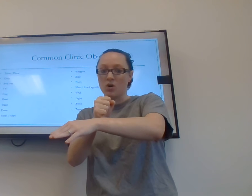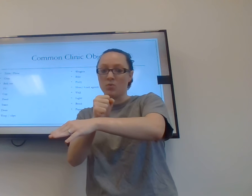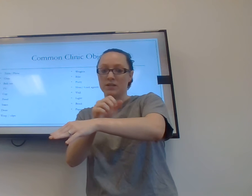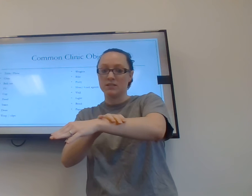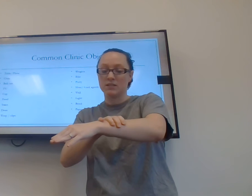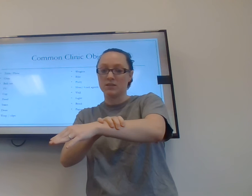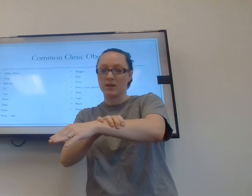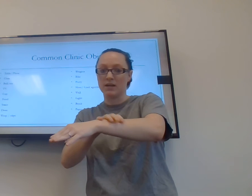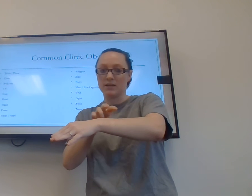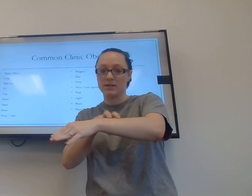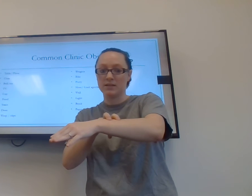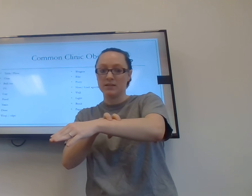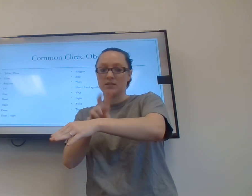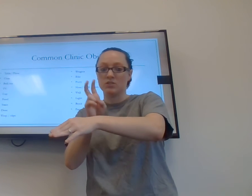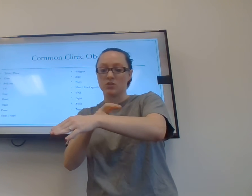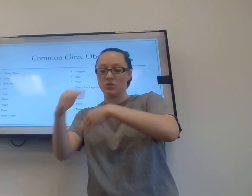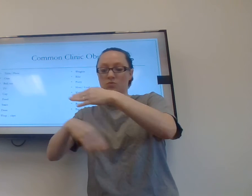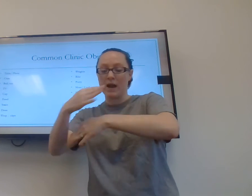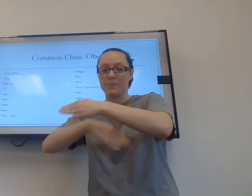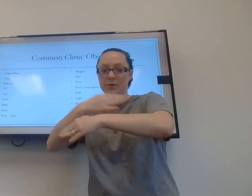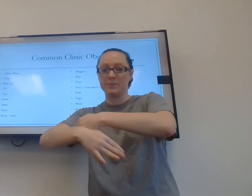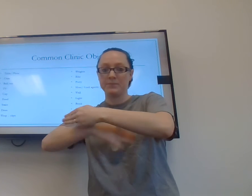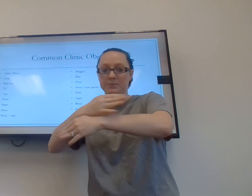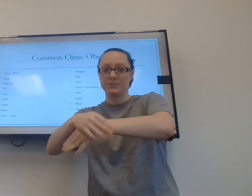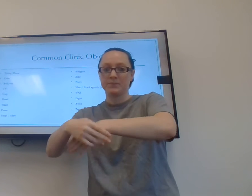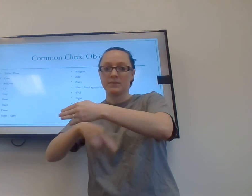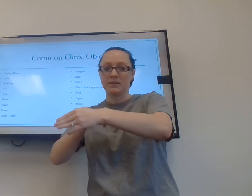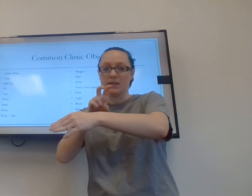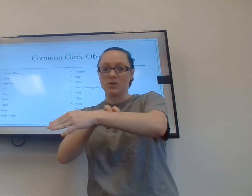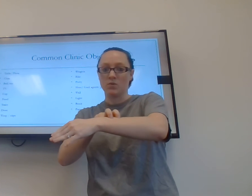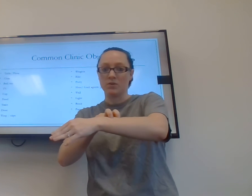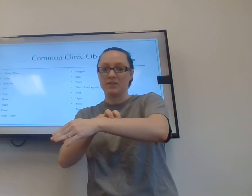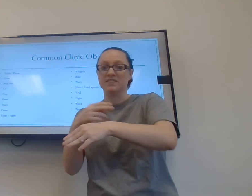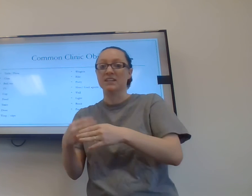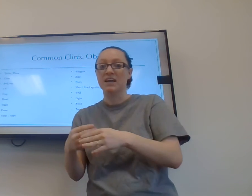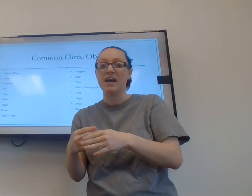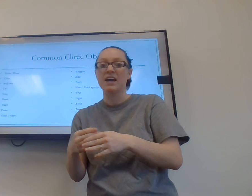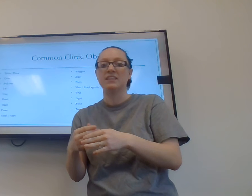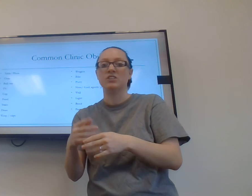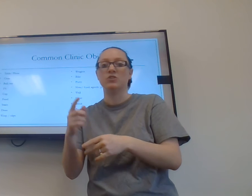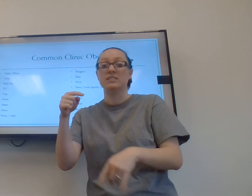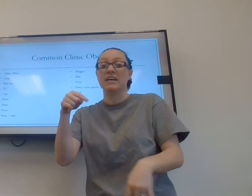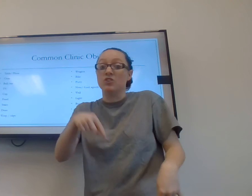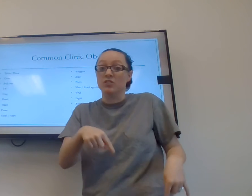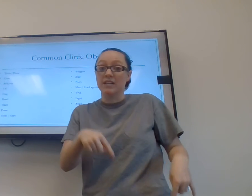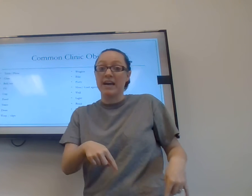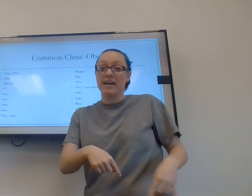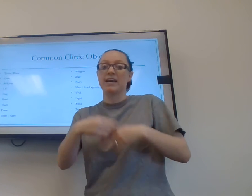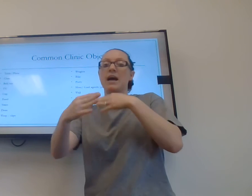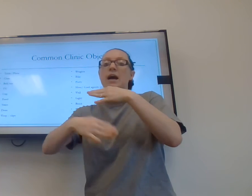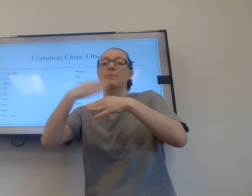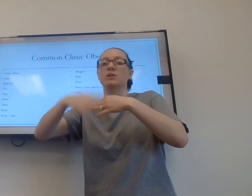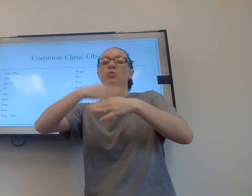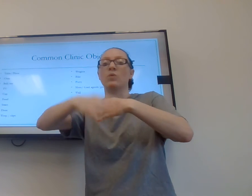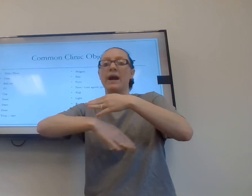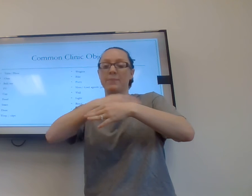it. Okay? So you'd wrap them and hold. If it's a leg, then you would say your leg, I'm going to wrap, and